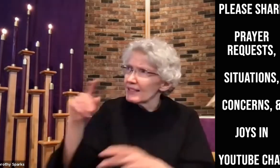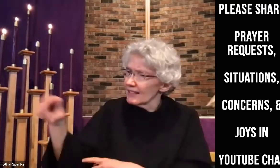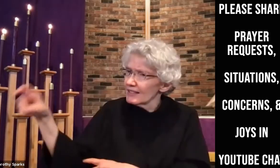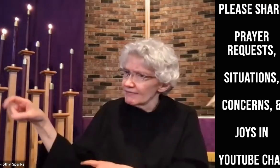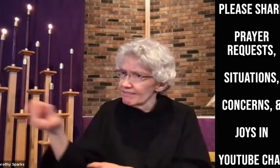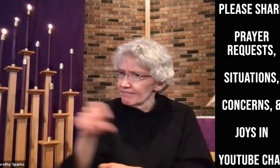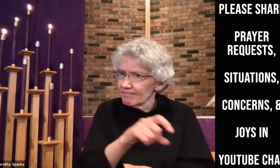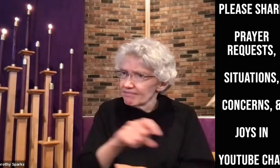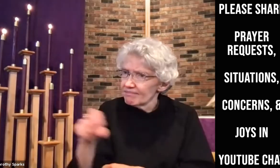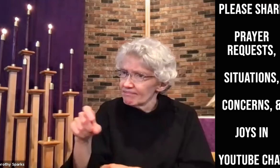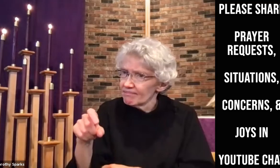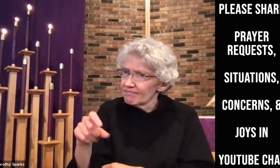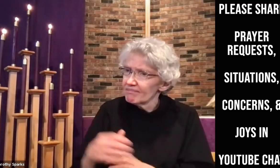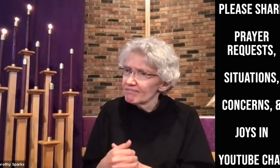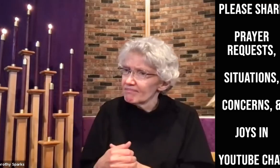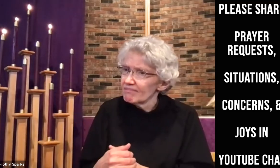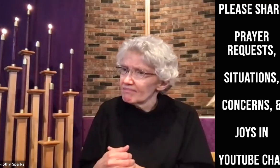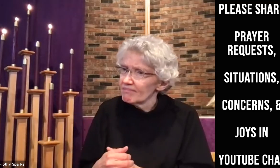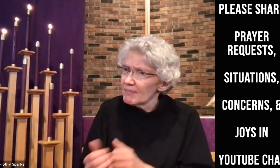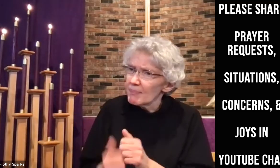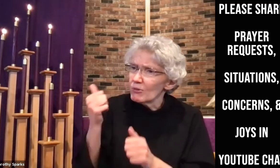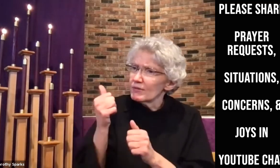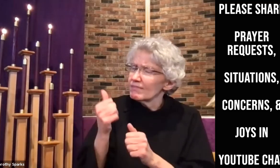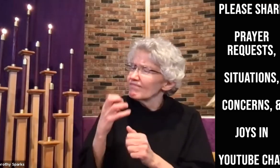Turn our attention towards others.